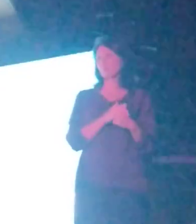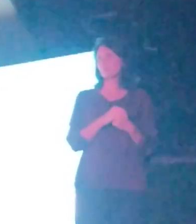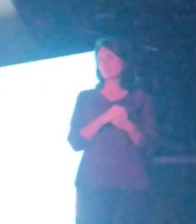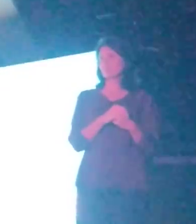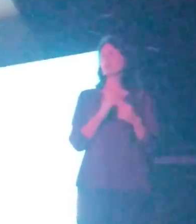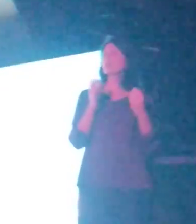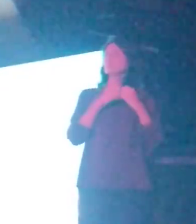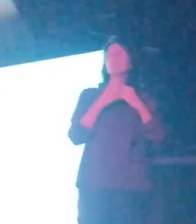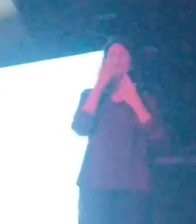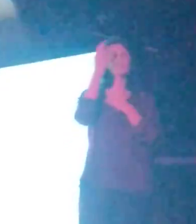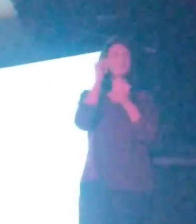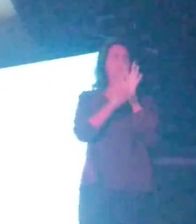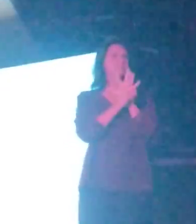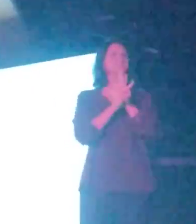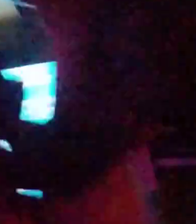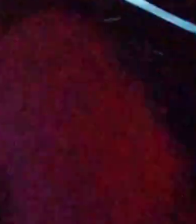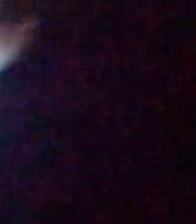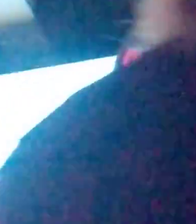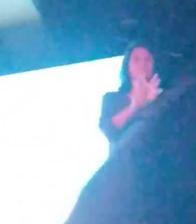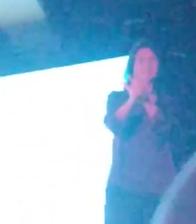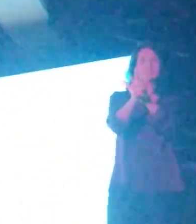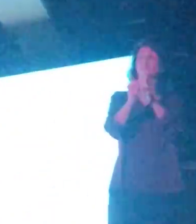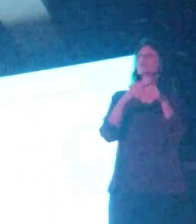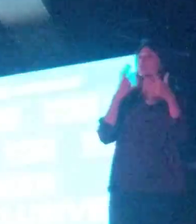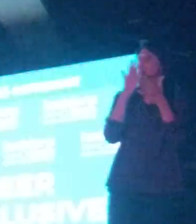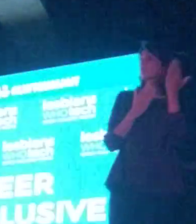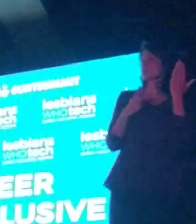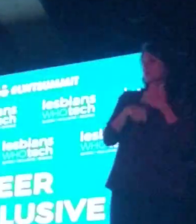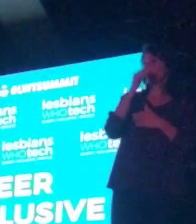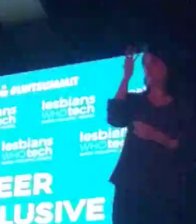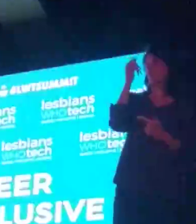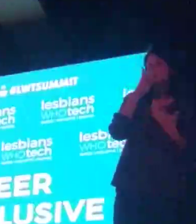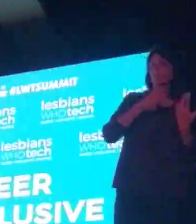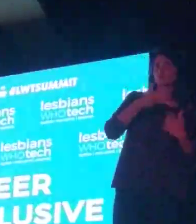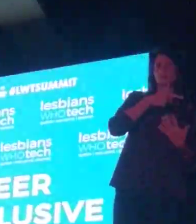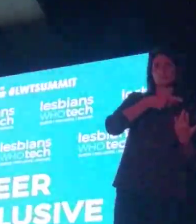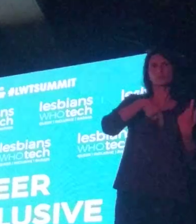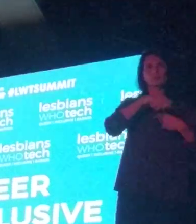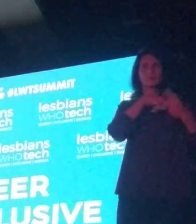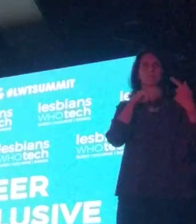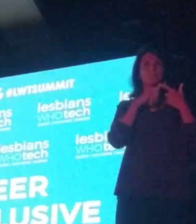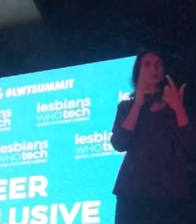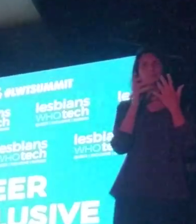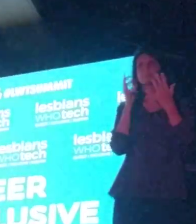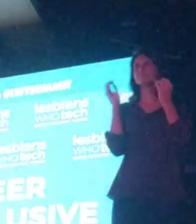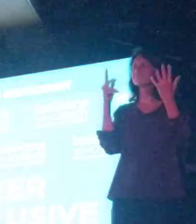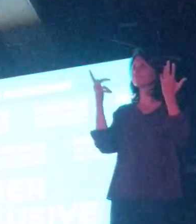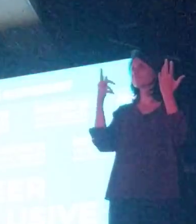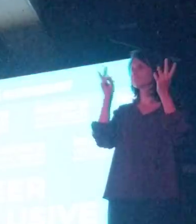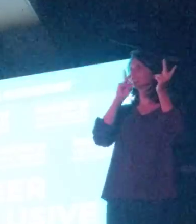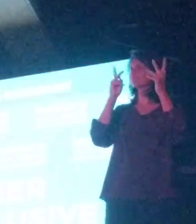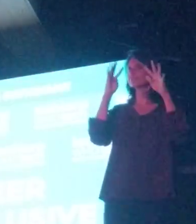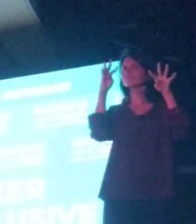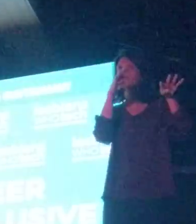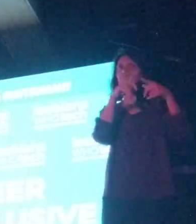more available, some of it was around during the election, but not given any particular attention or importance.